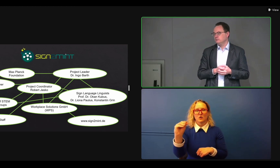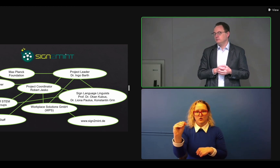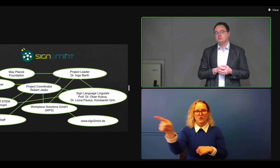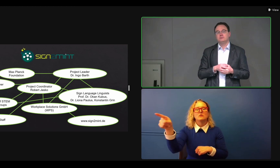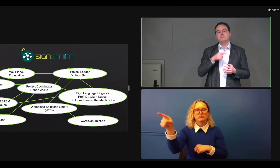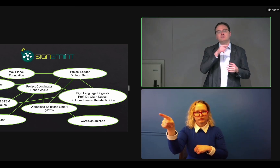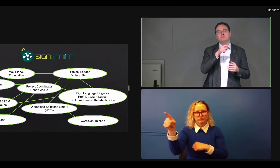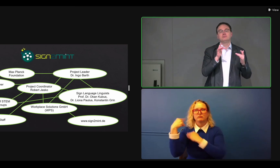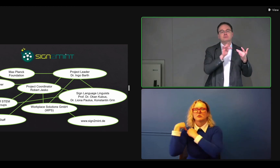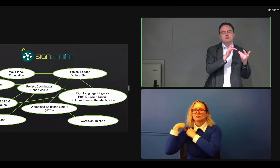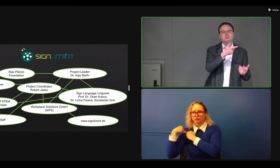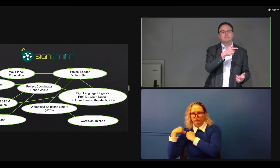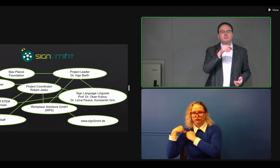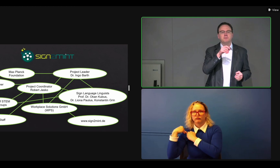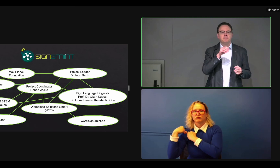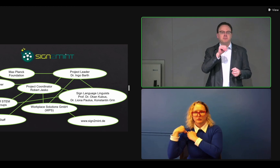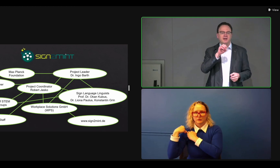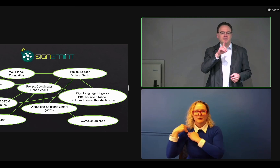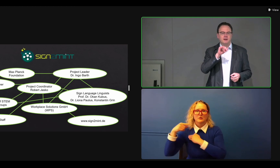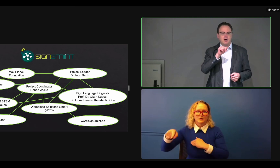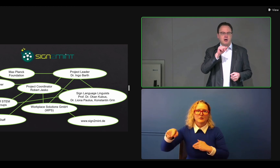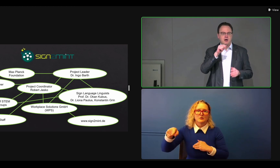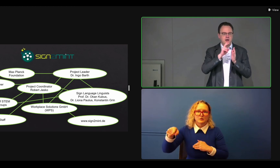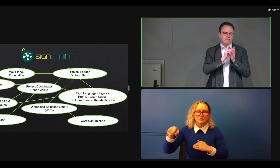He's done a lot of work as our coordinator.